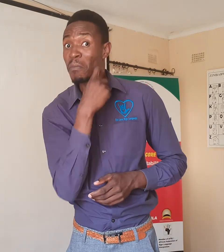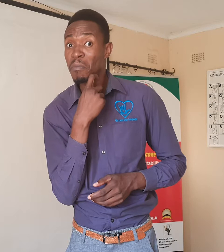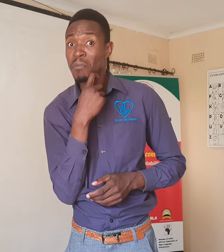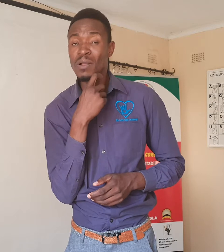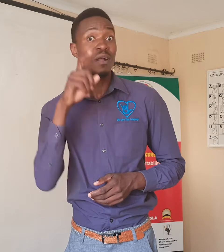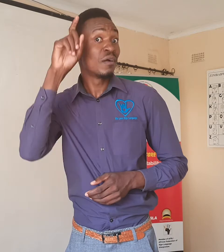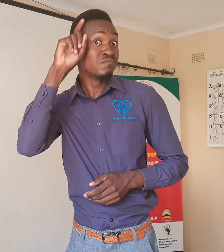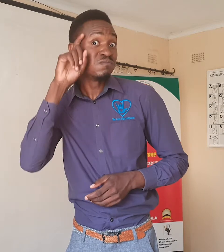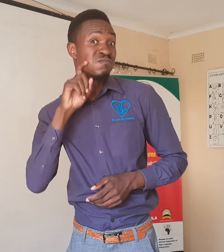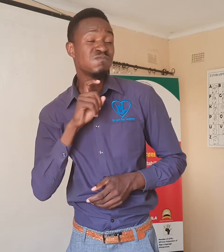August,